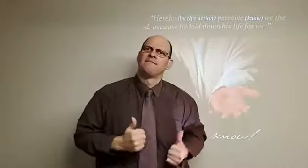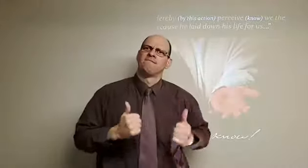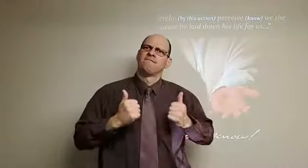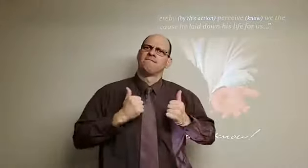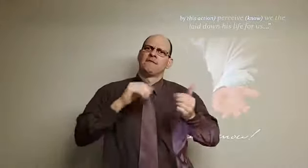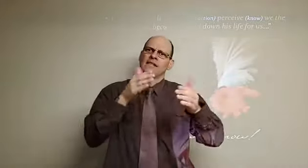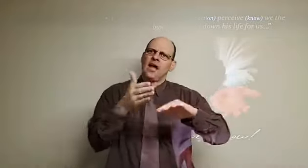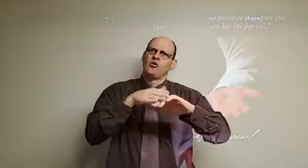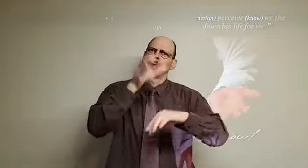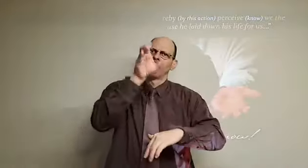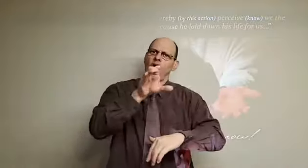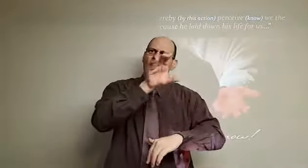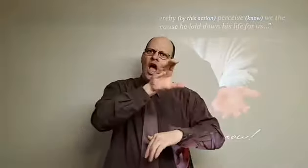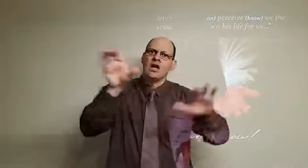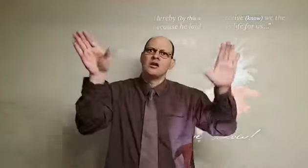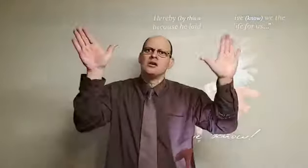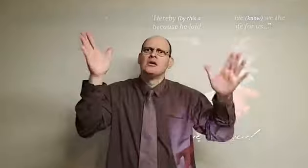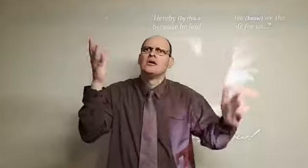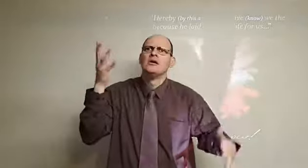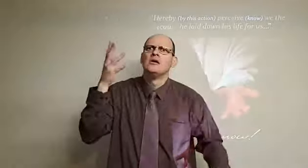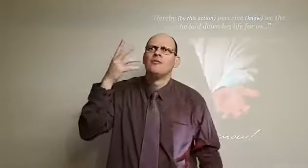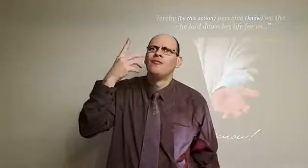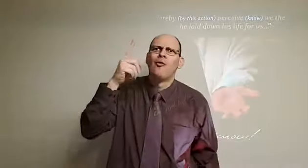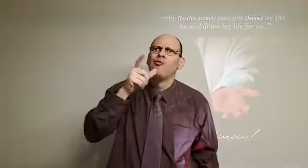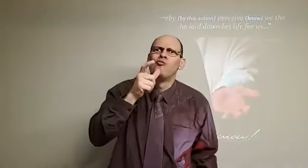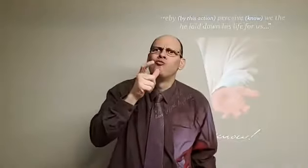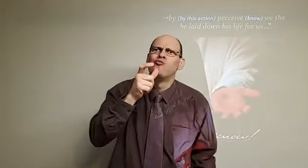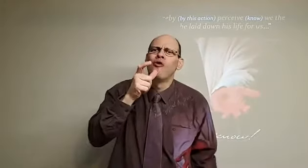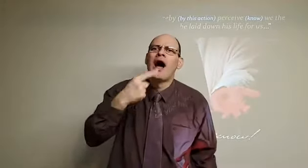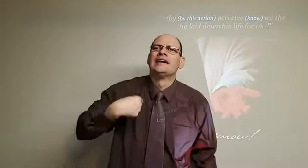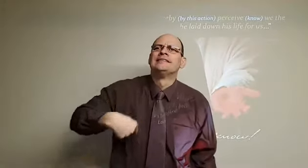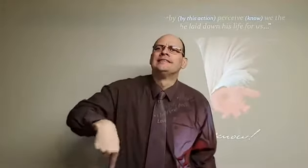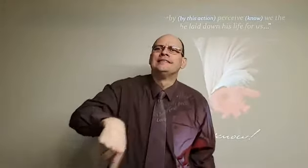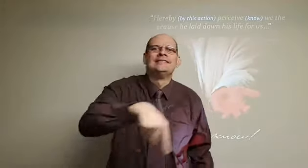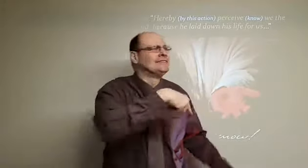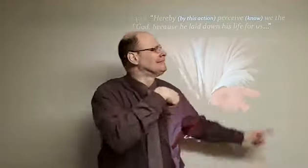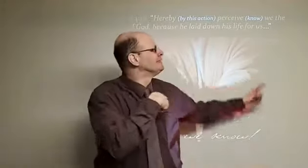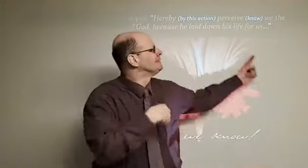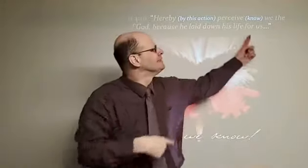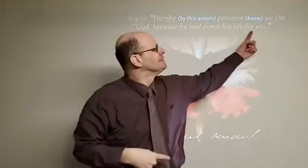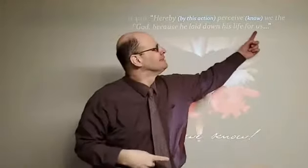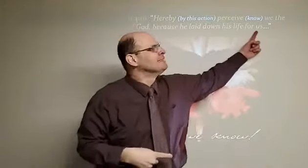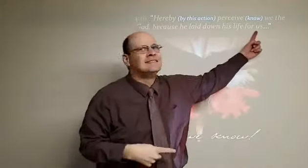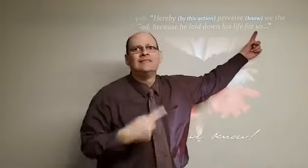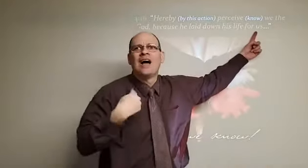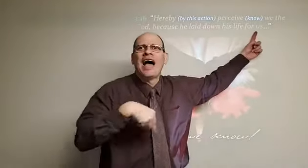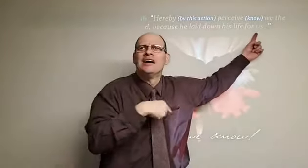for us he went to the cross he was crucified for who for us